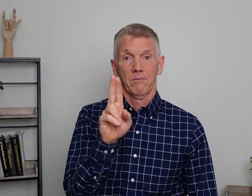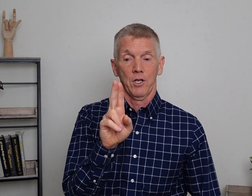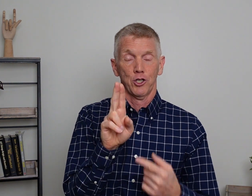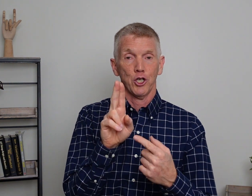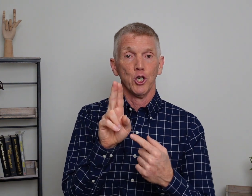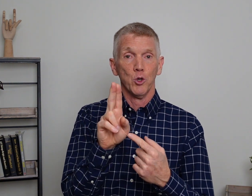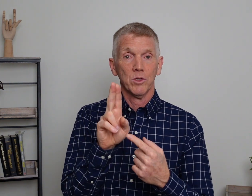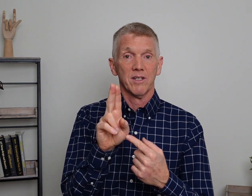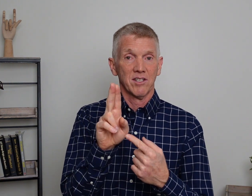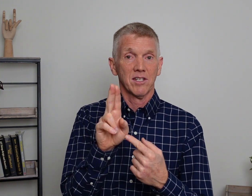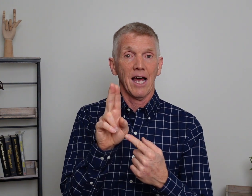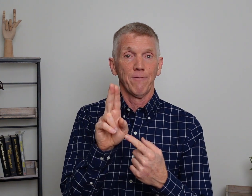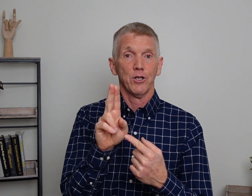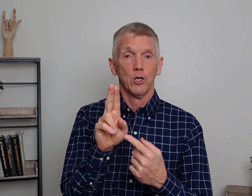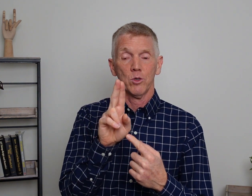To use, this is the sign for use.